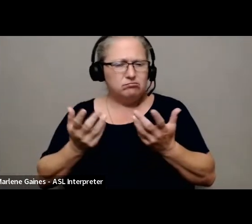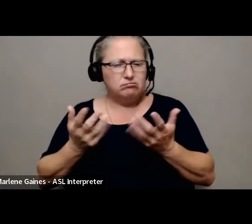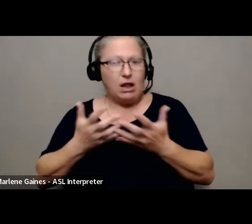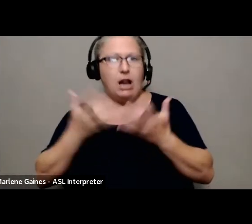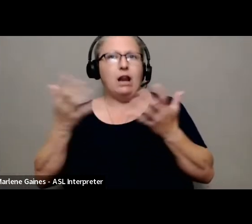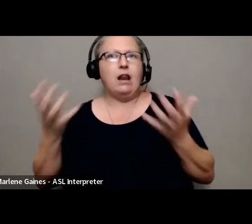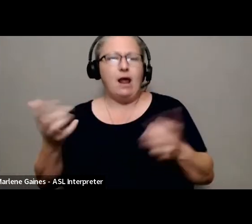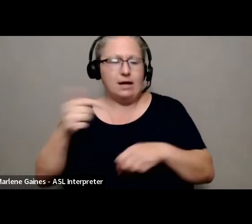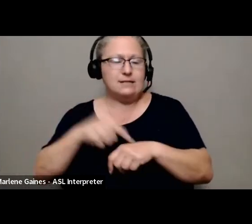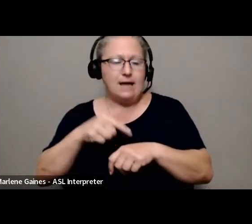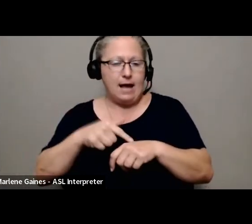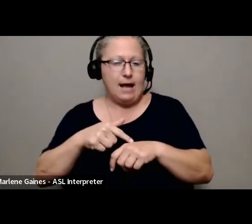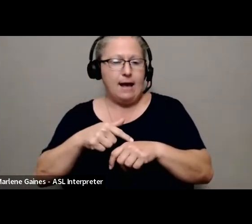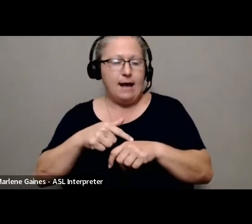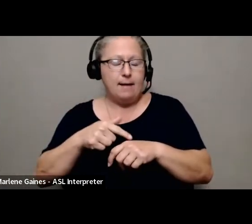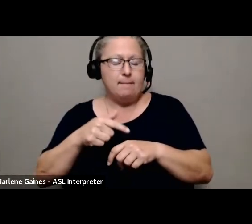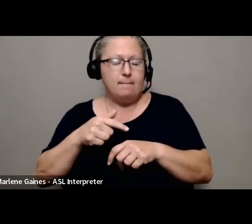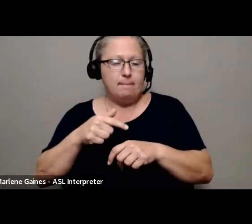lot of time